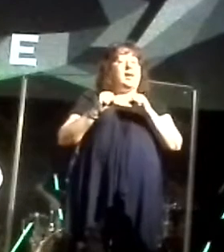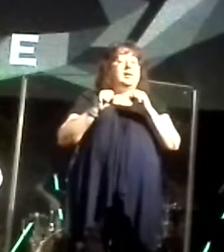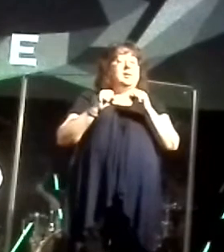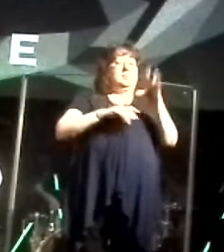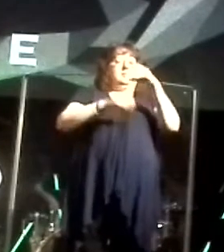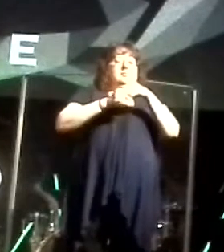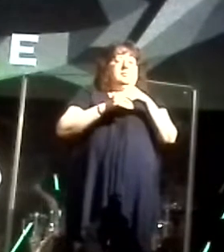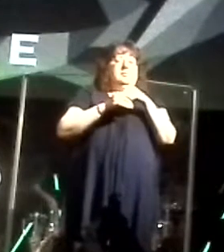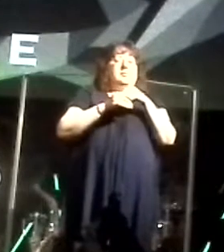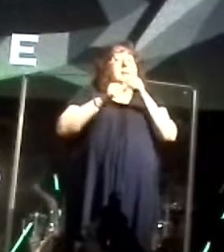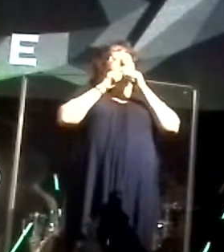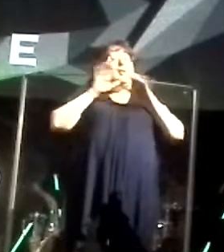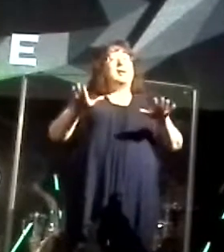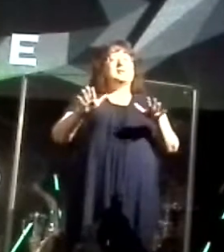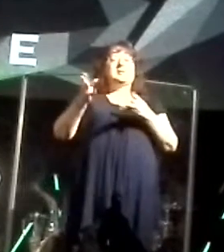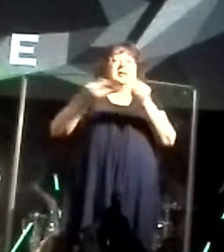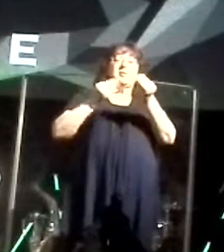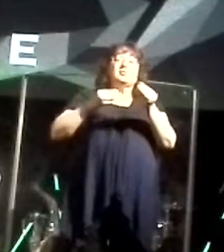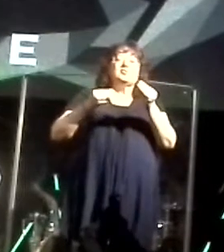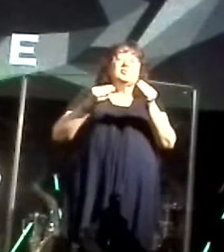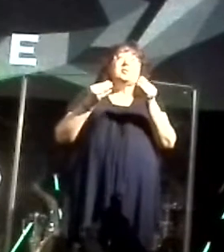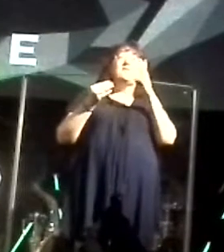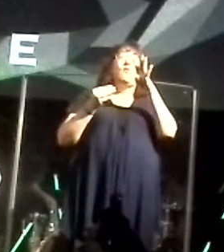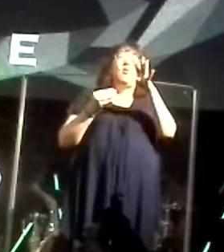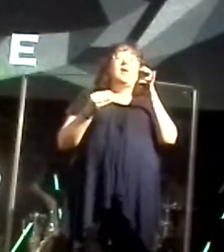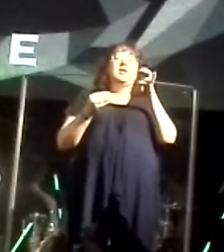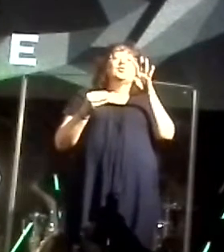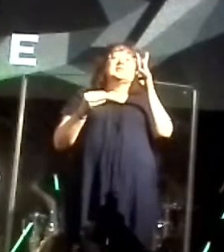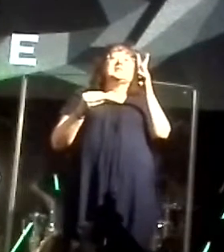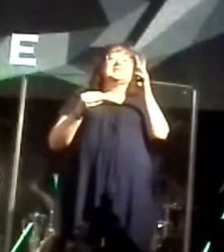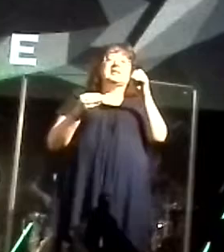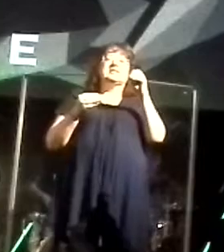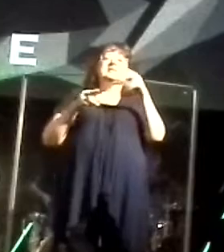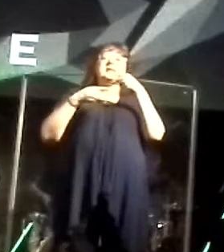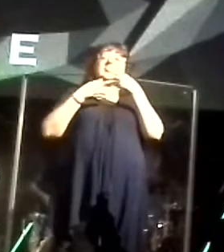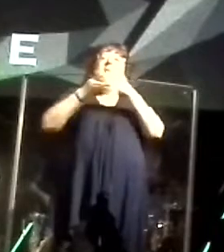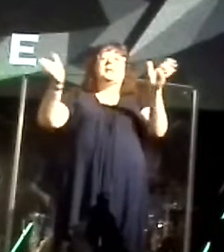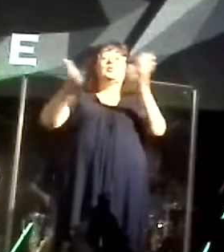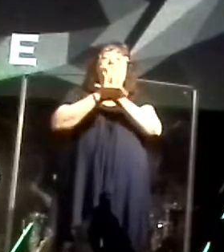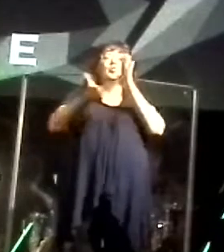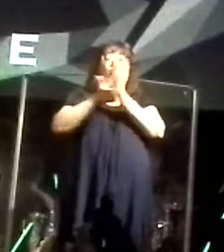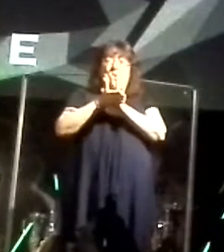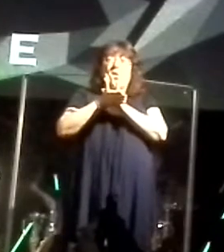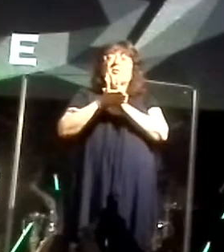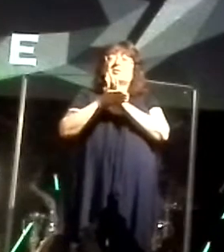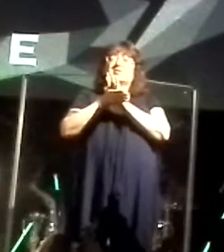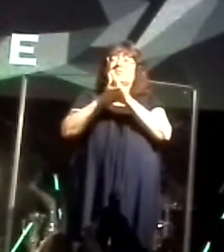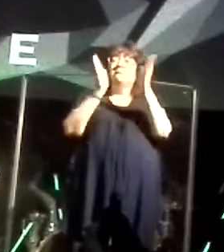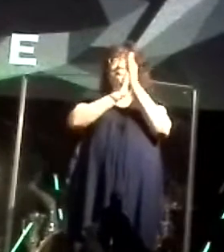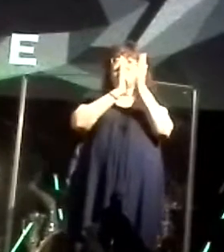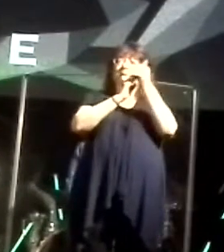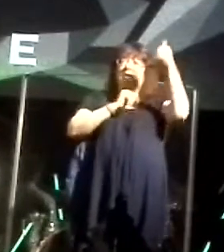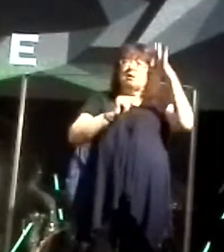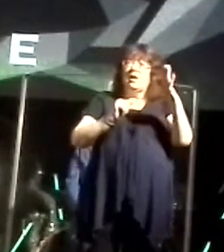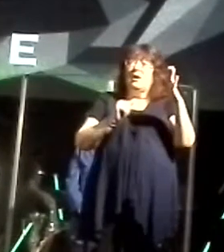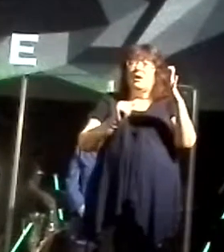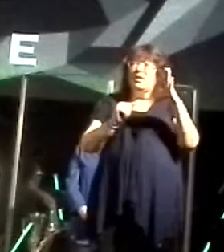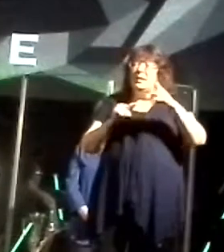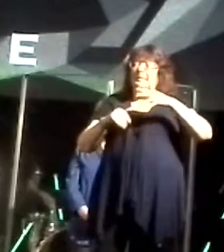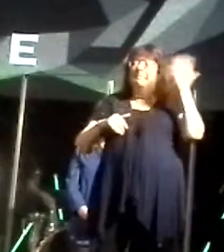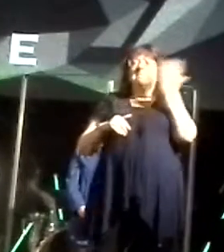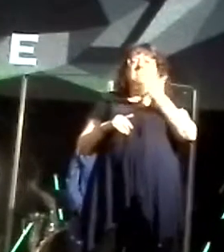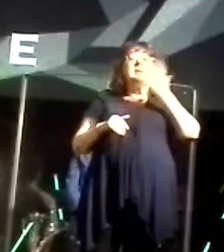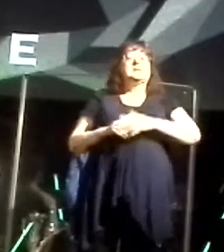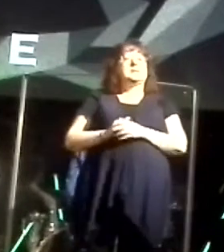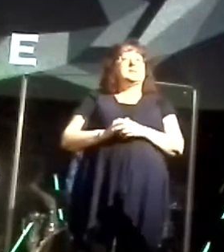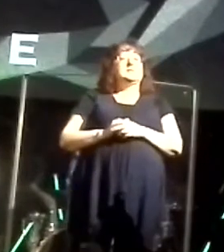be involved and bless and minister to 460 public schools. Give God a hand for that. Yeah. That's